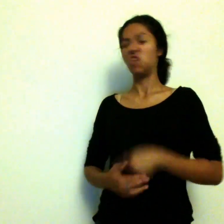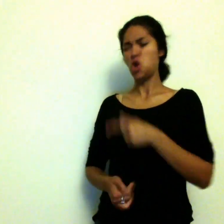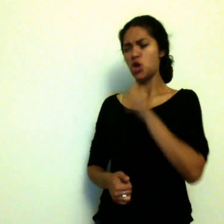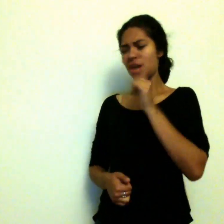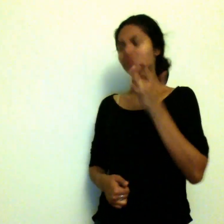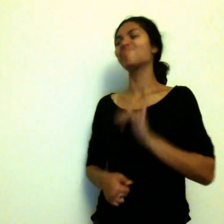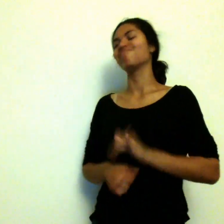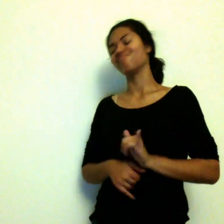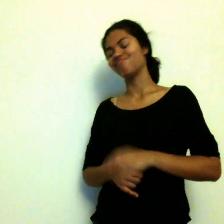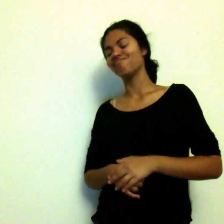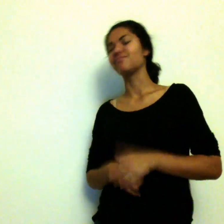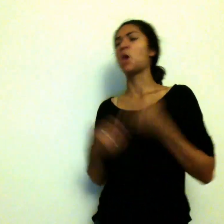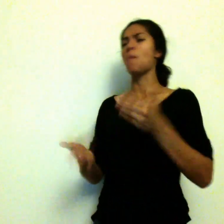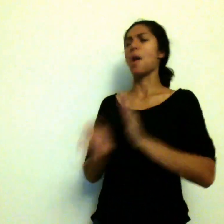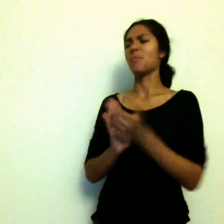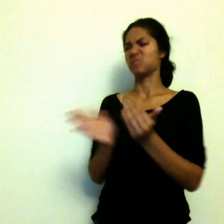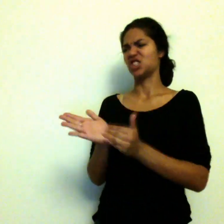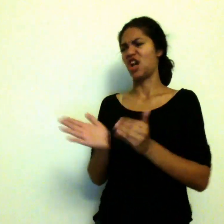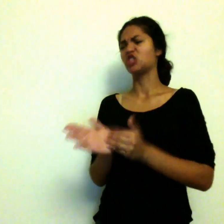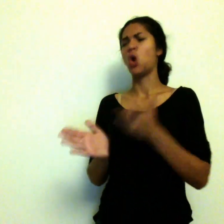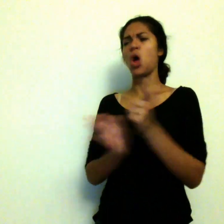nothing up here, you might want to consider the ministry.